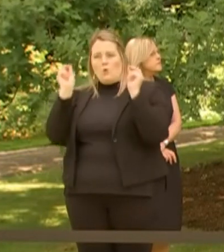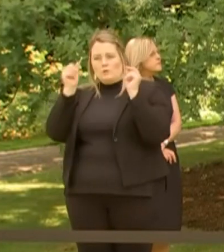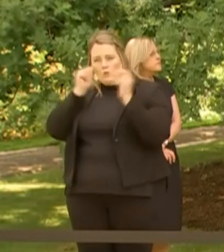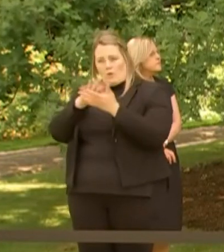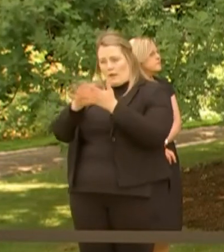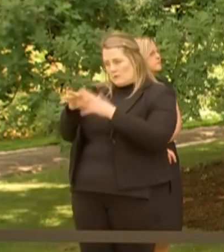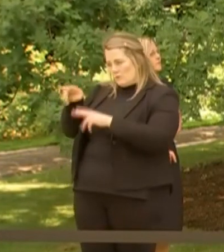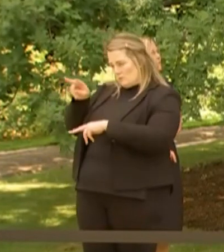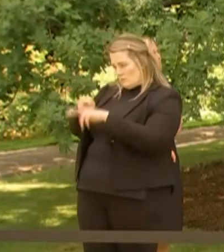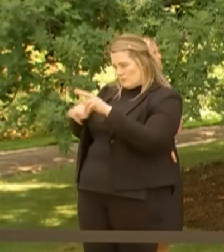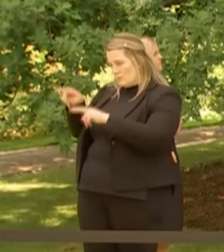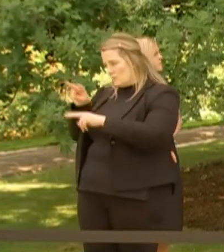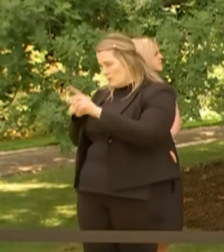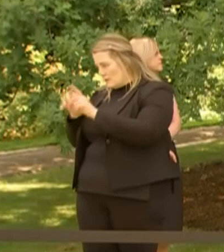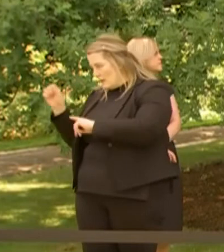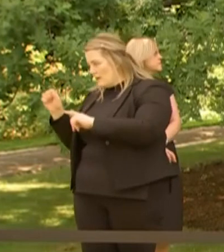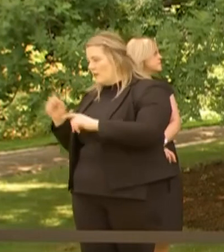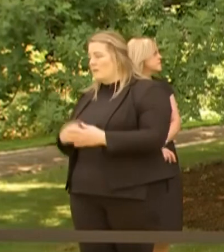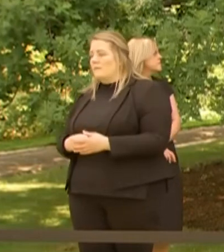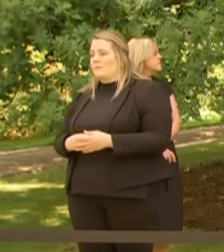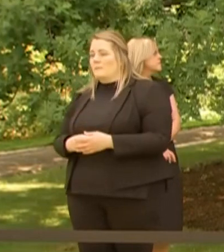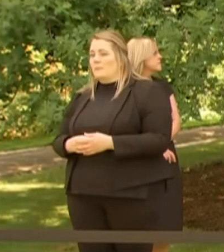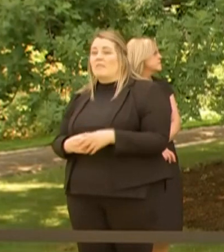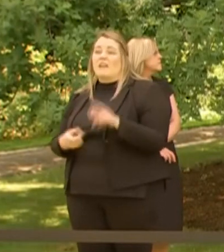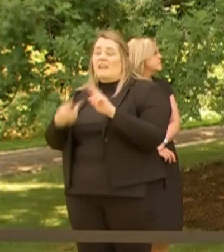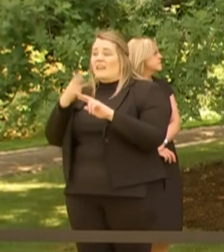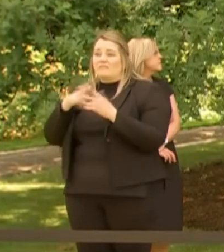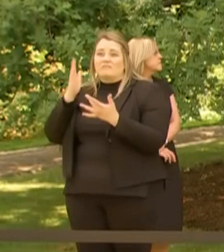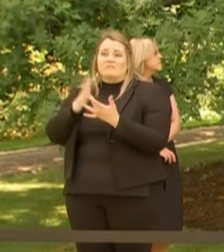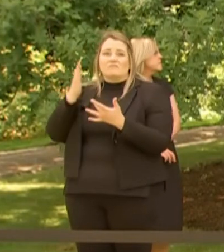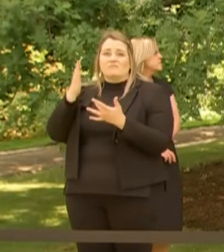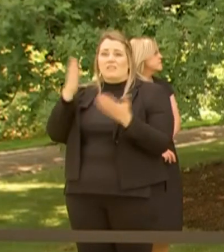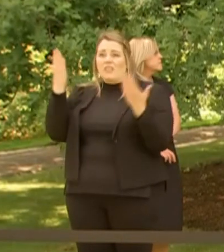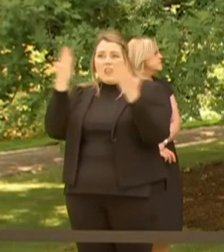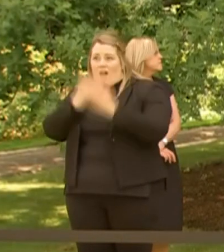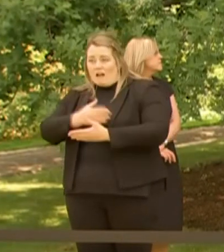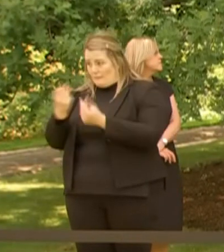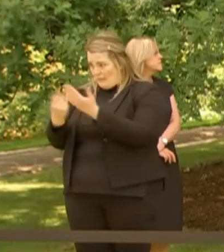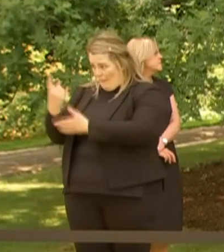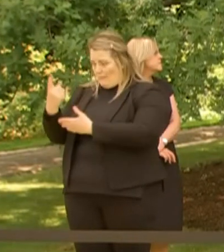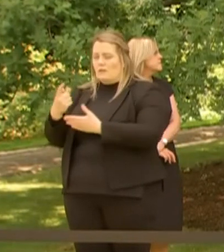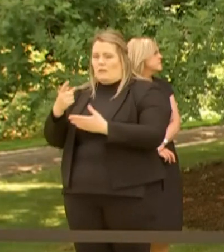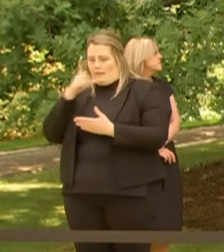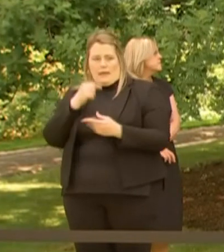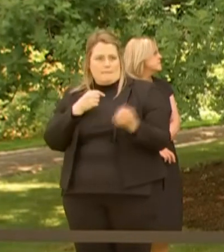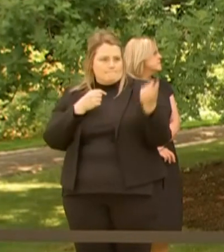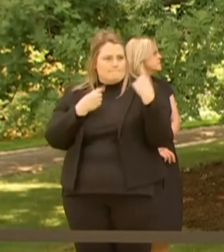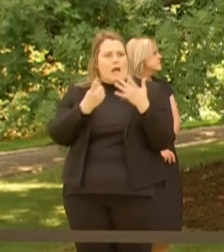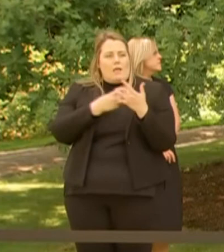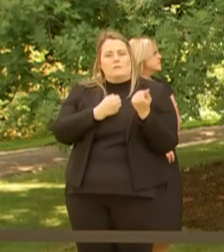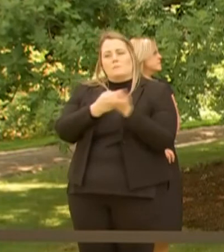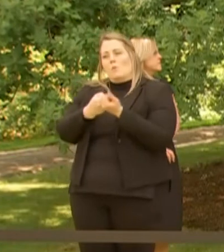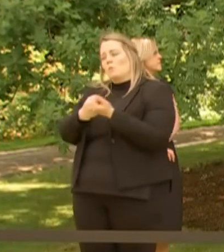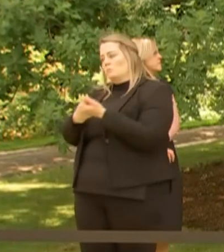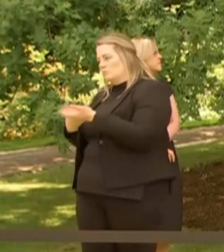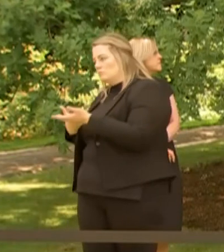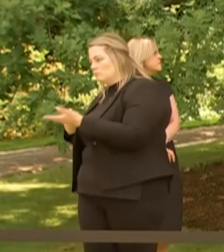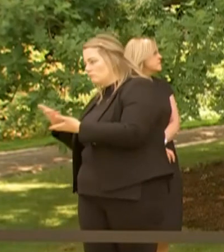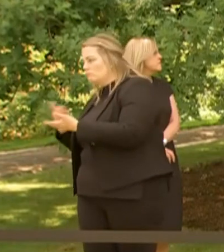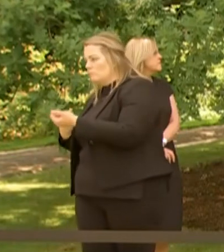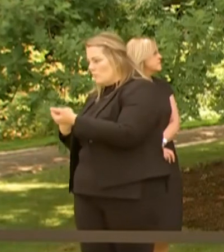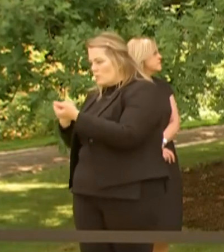procedures after hours should someone require additional support after hours. But nurses on site 24/7, mental health nurses on site